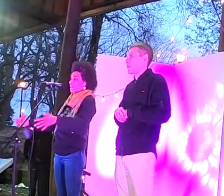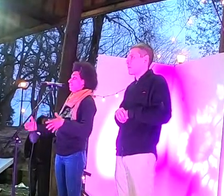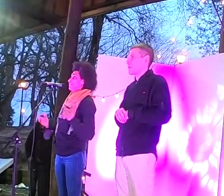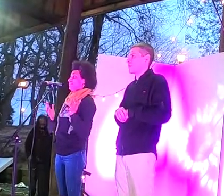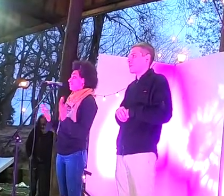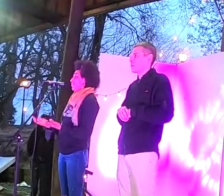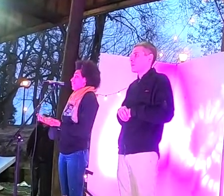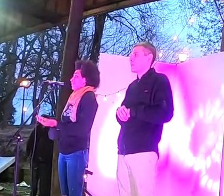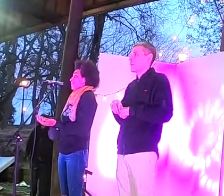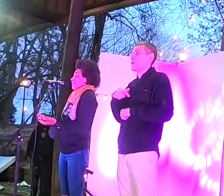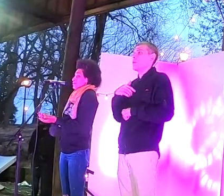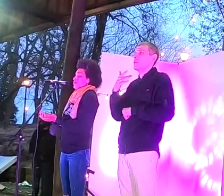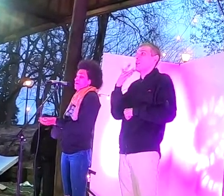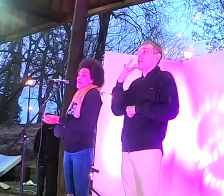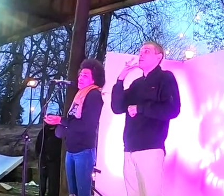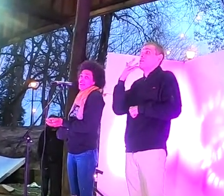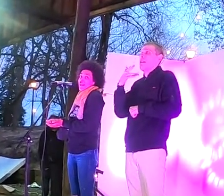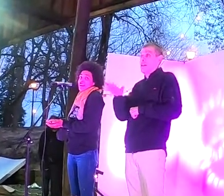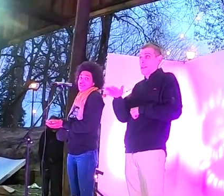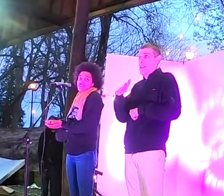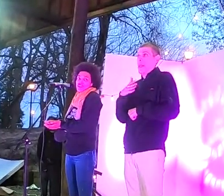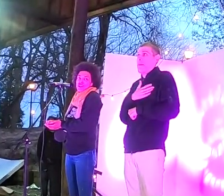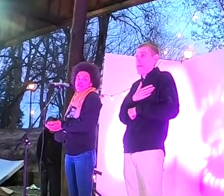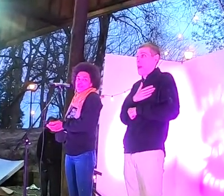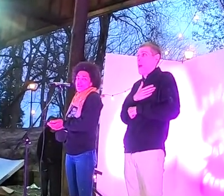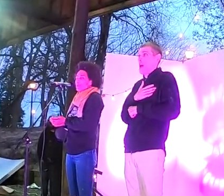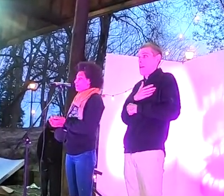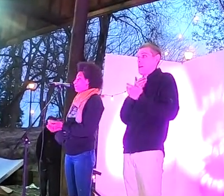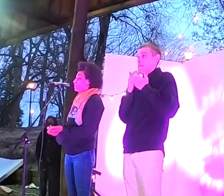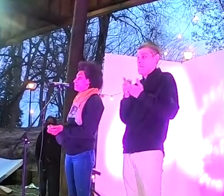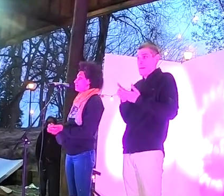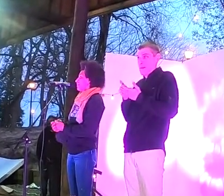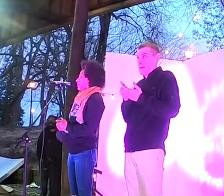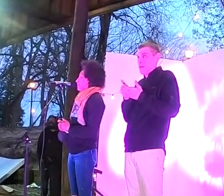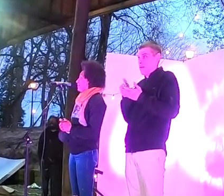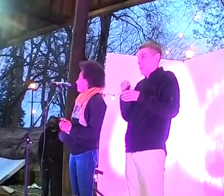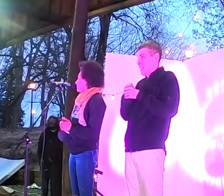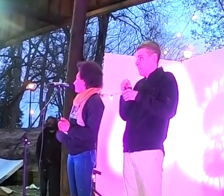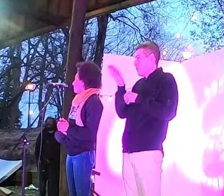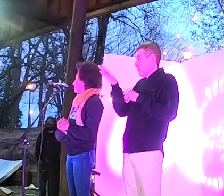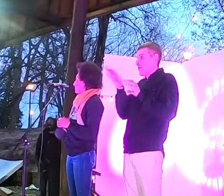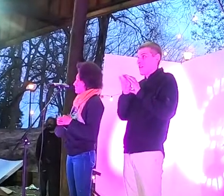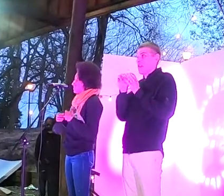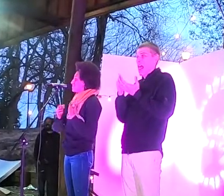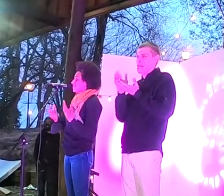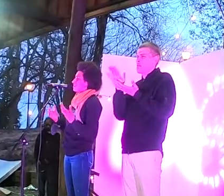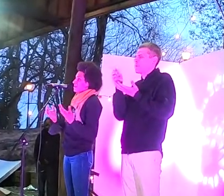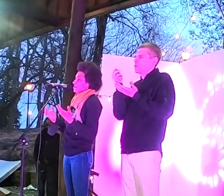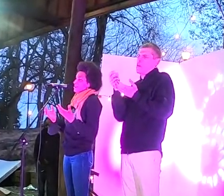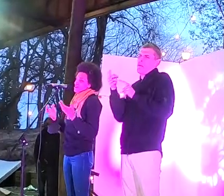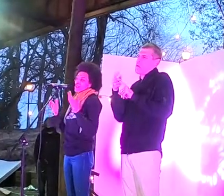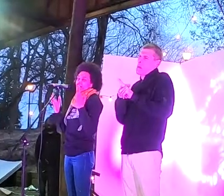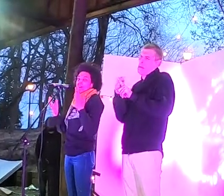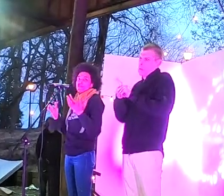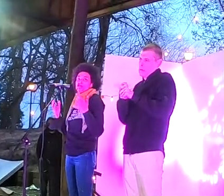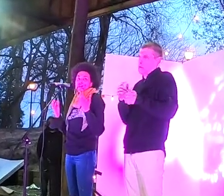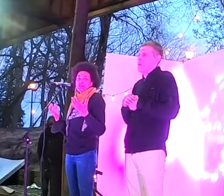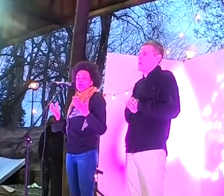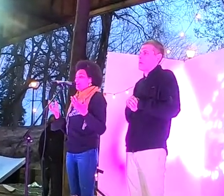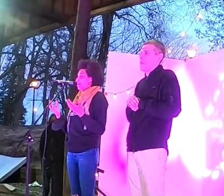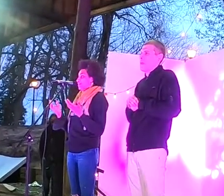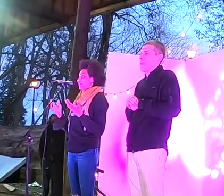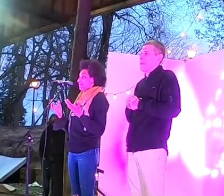have my child in her programming class for a couple months, and since then